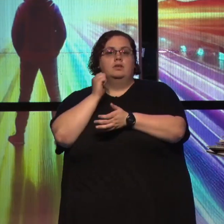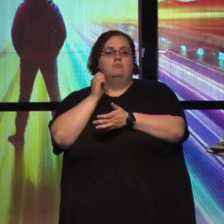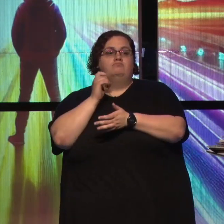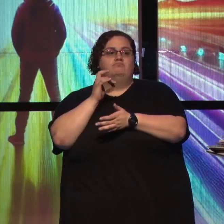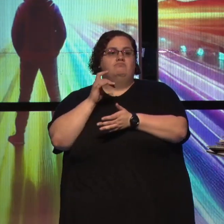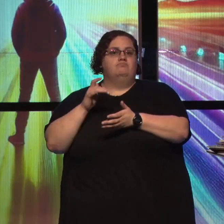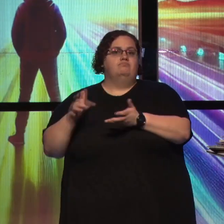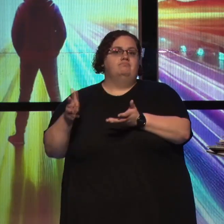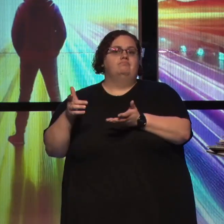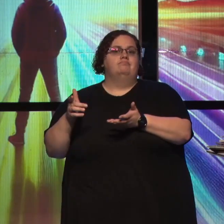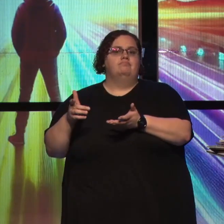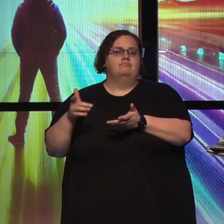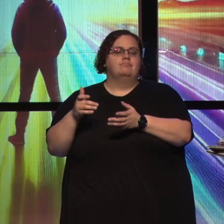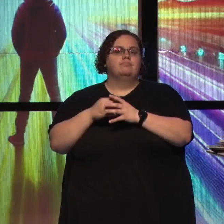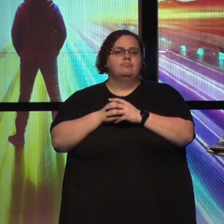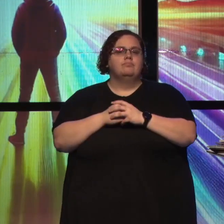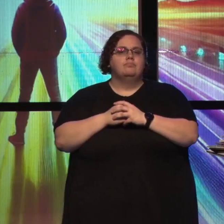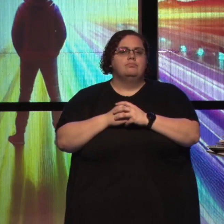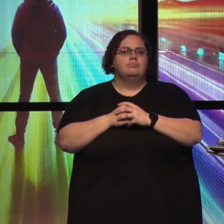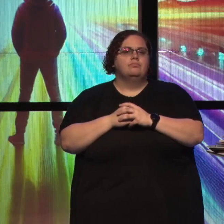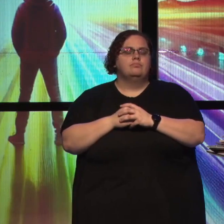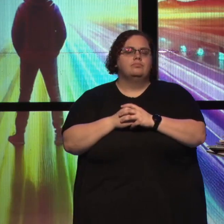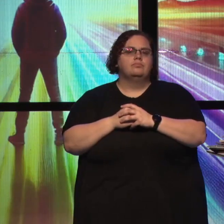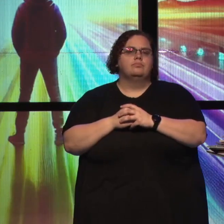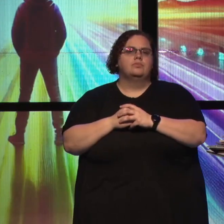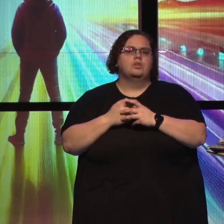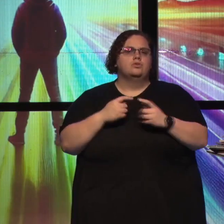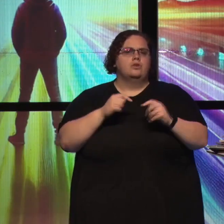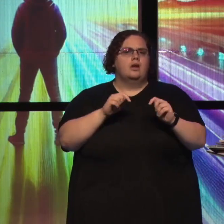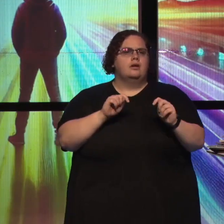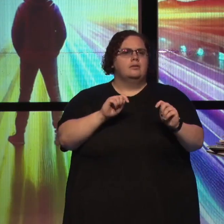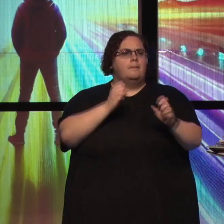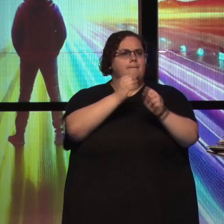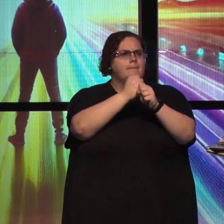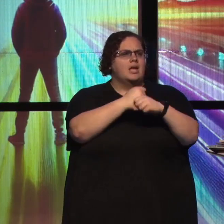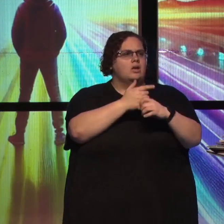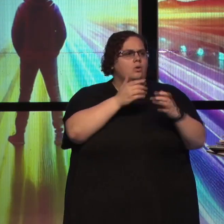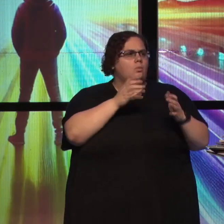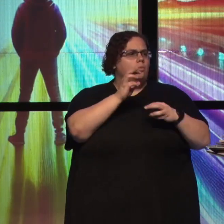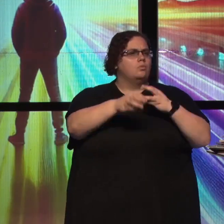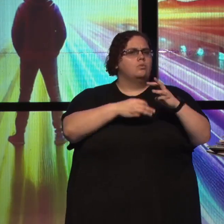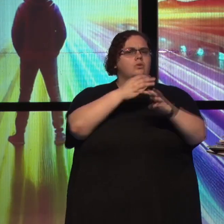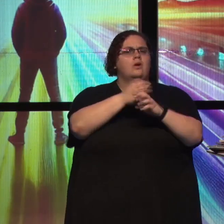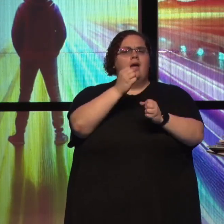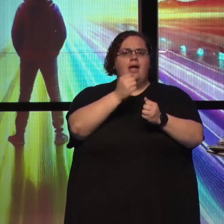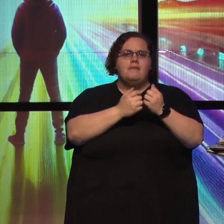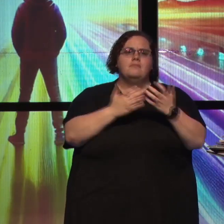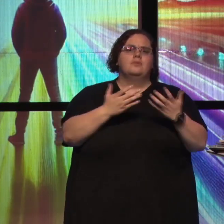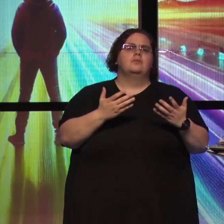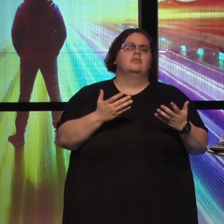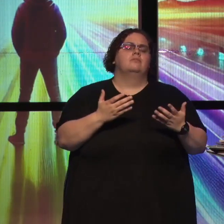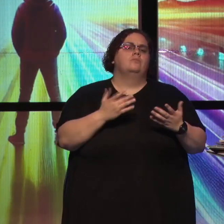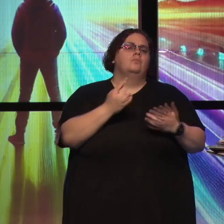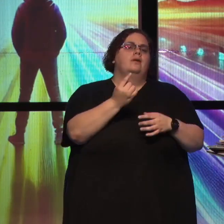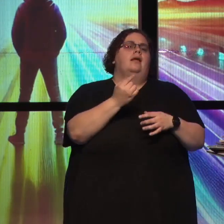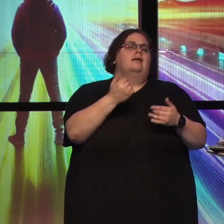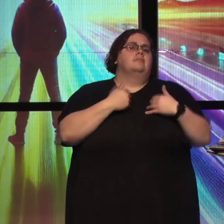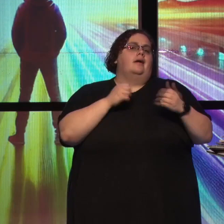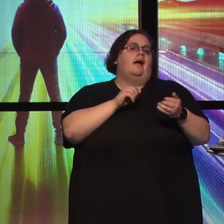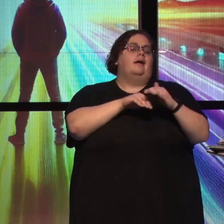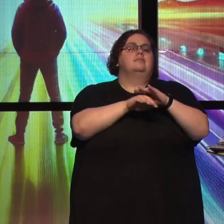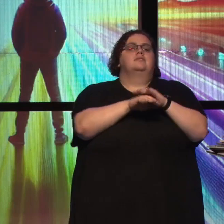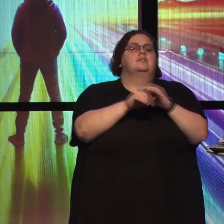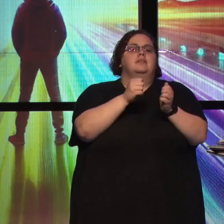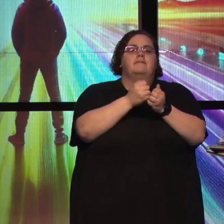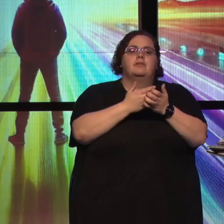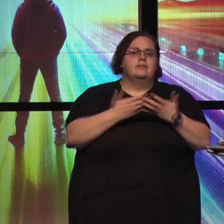That just basically means we strive to create a world where everyone has access to resources and opportunities they need to live a dignified and fulfilling